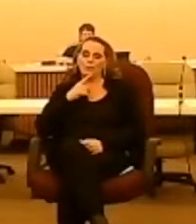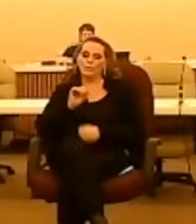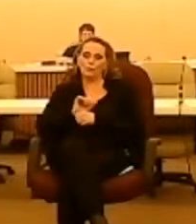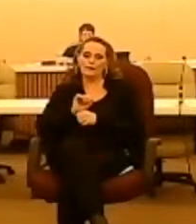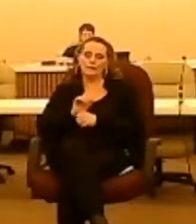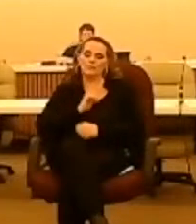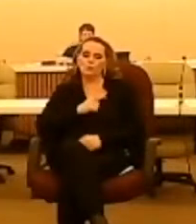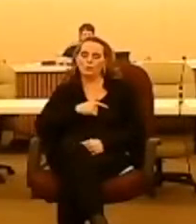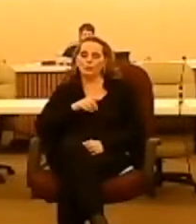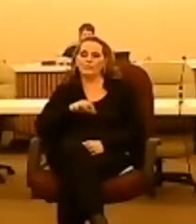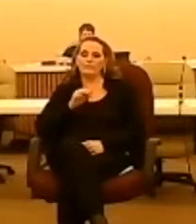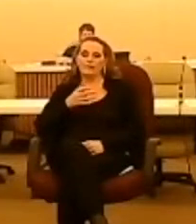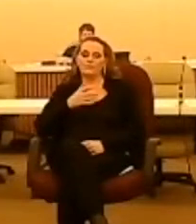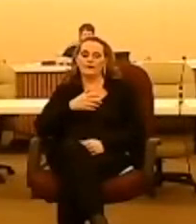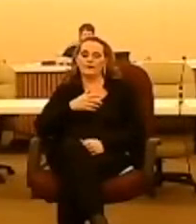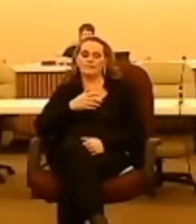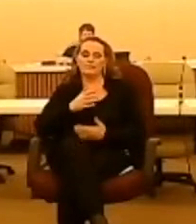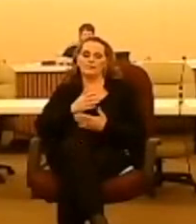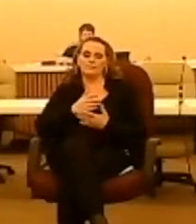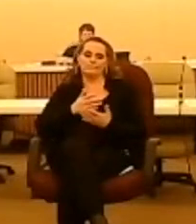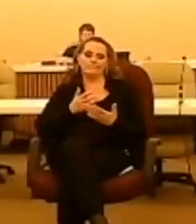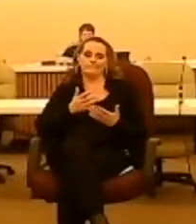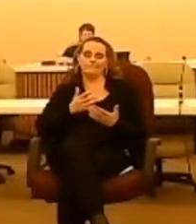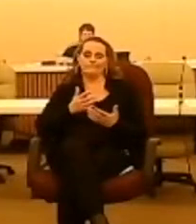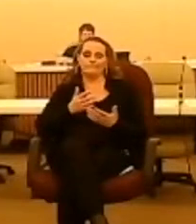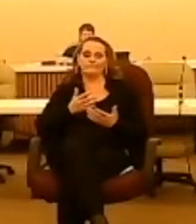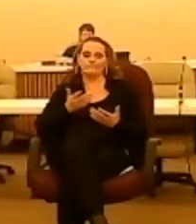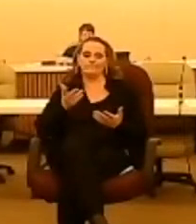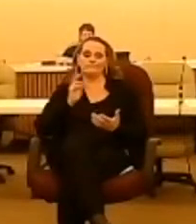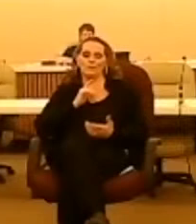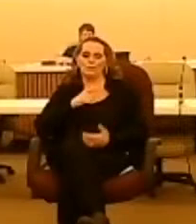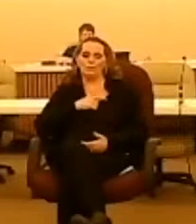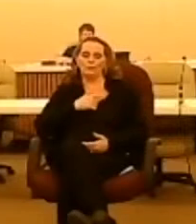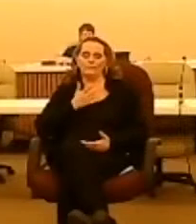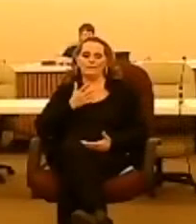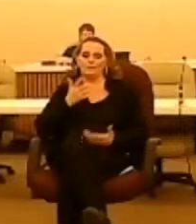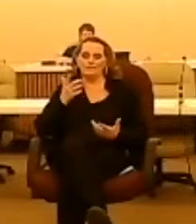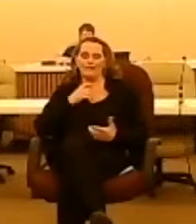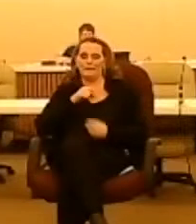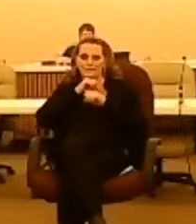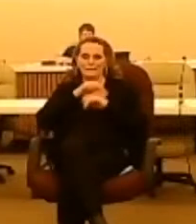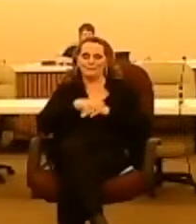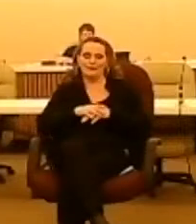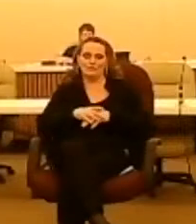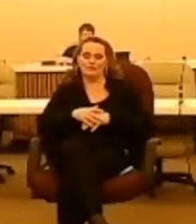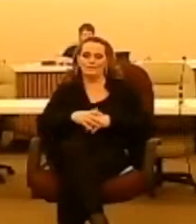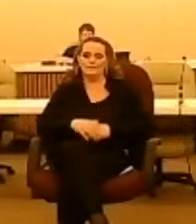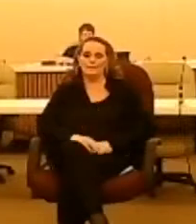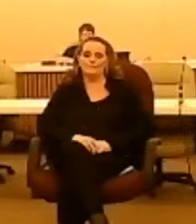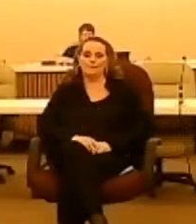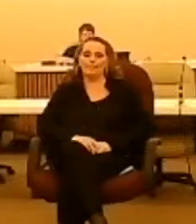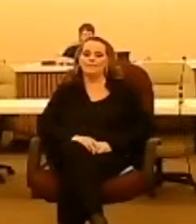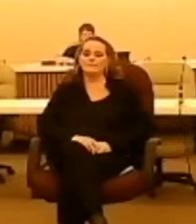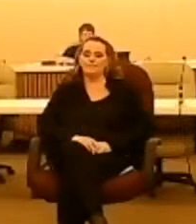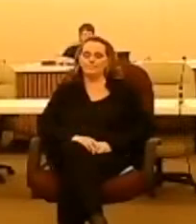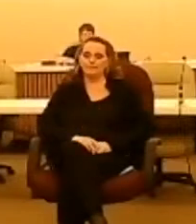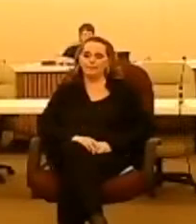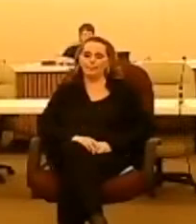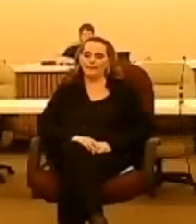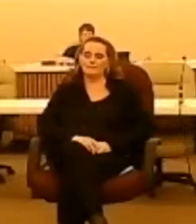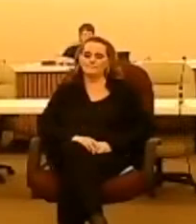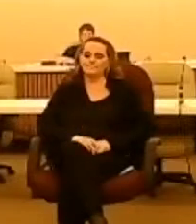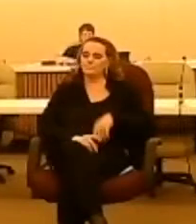found like a pile of dirt, and we don't know how old that dirt it was there. So the condition to buy that